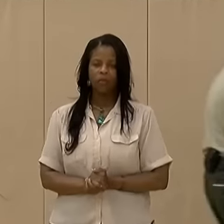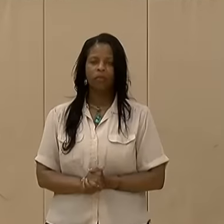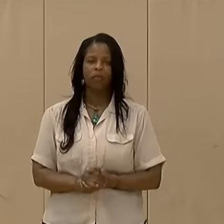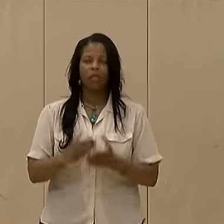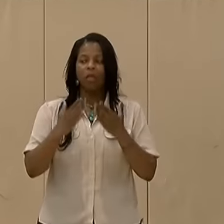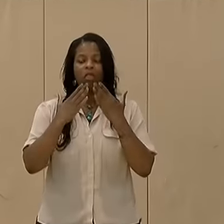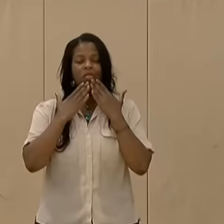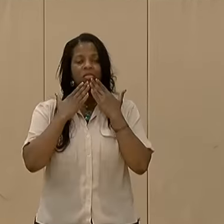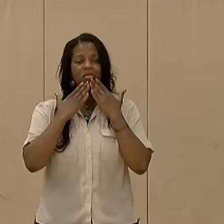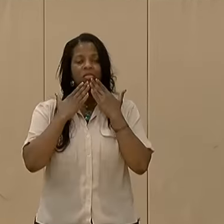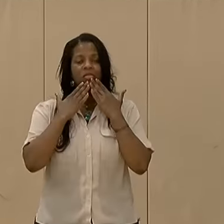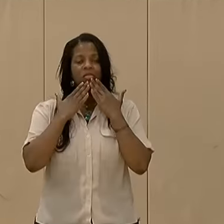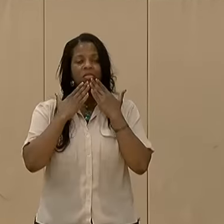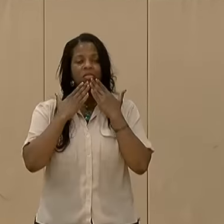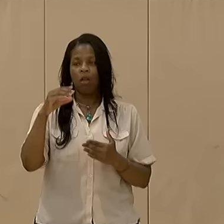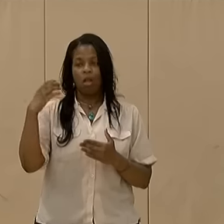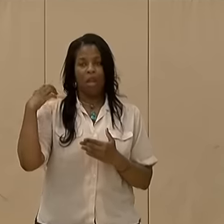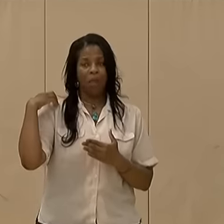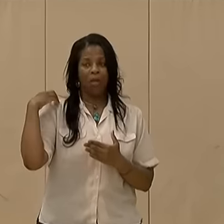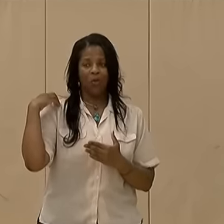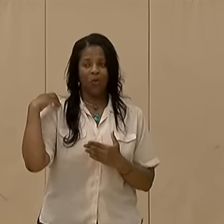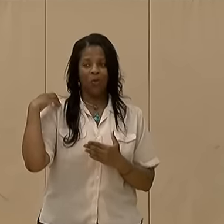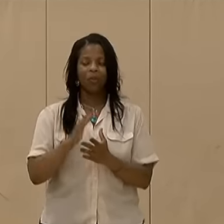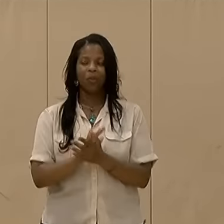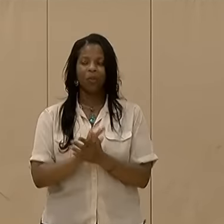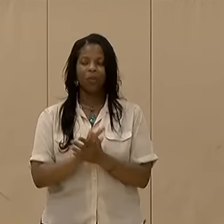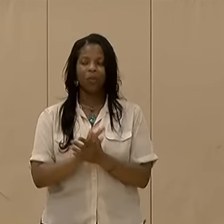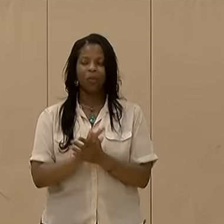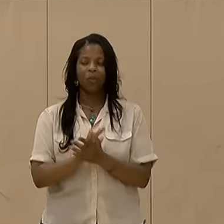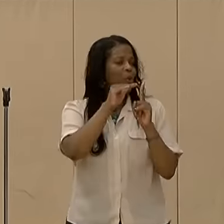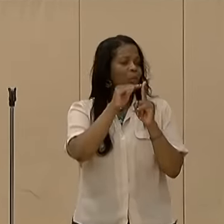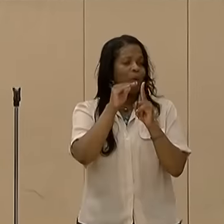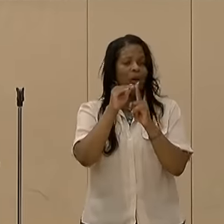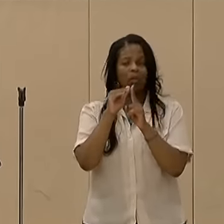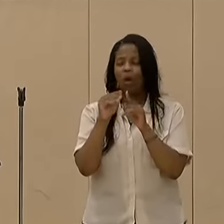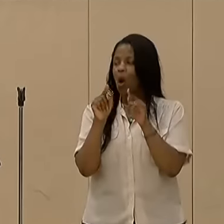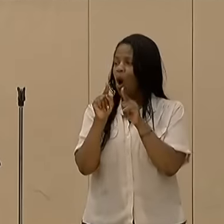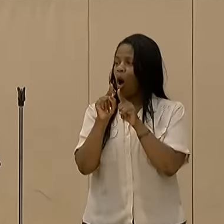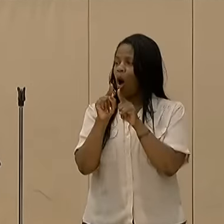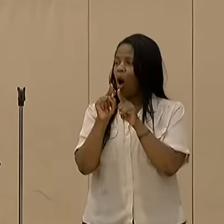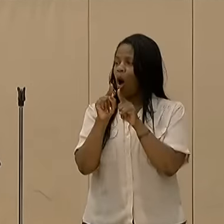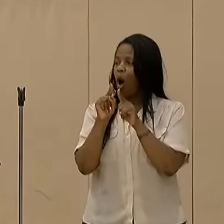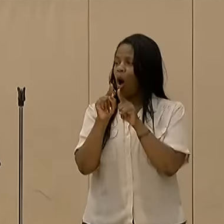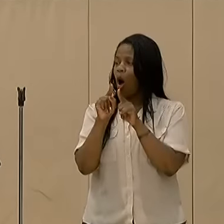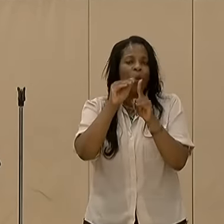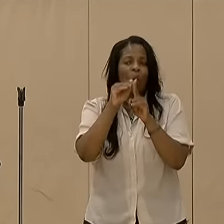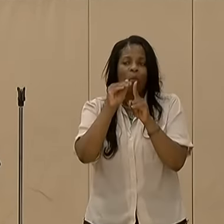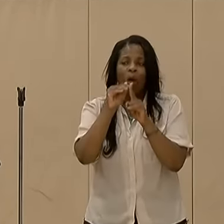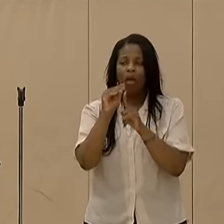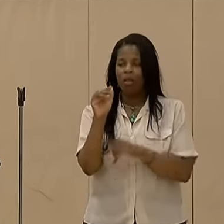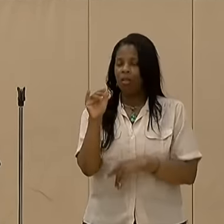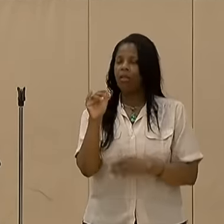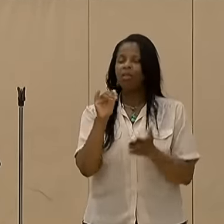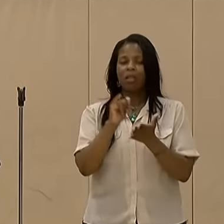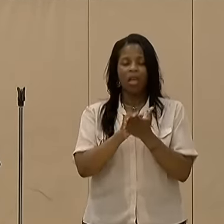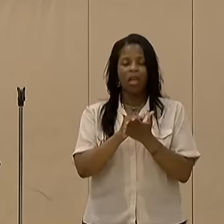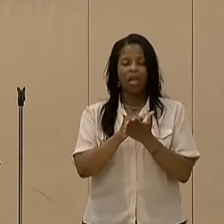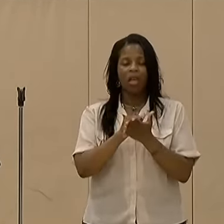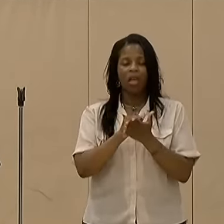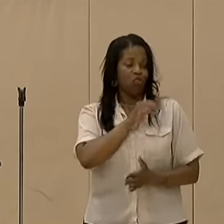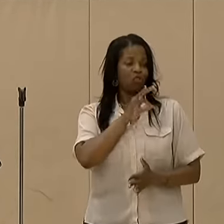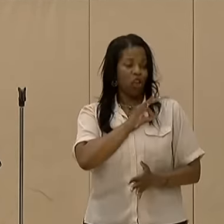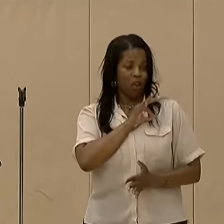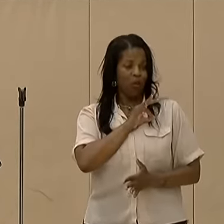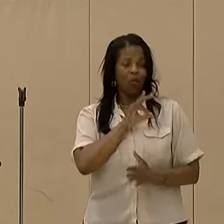Thank you, Commander. And that is a good reminder. I would like to also remind that in the Sheriff's Department or any